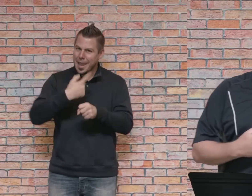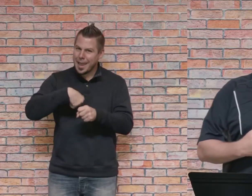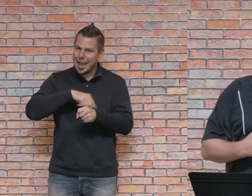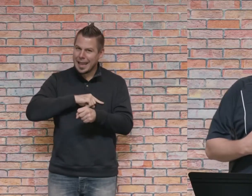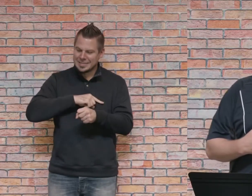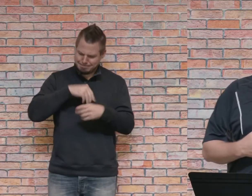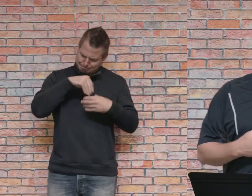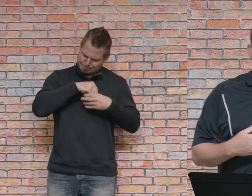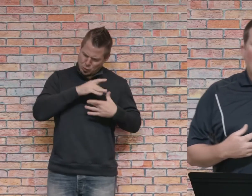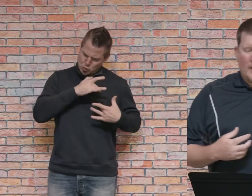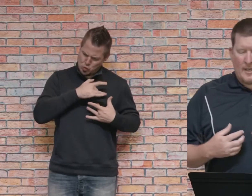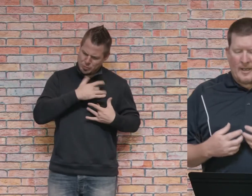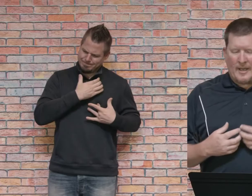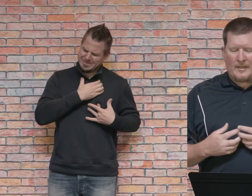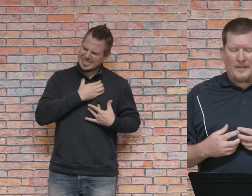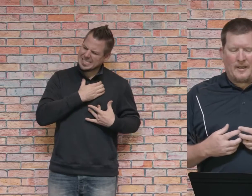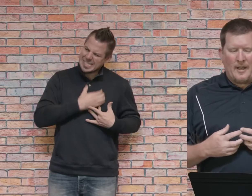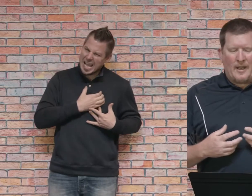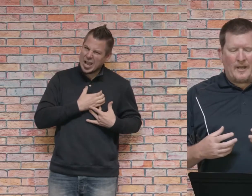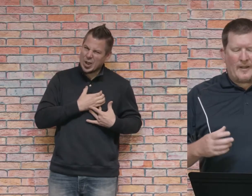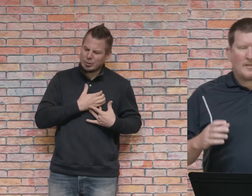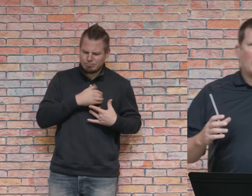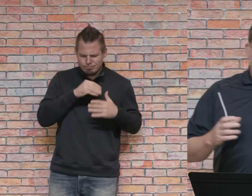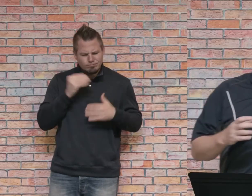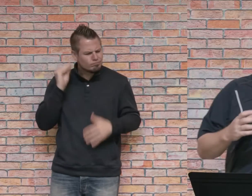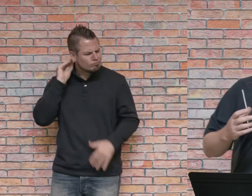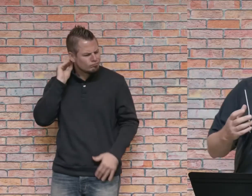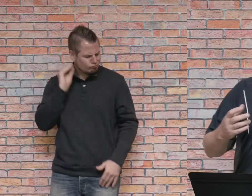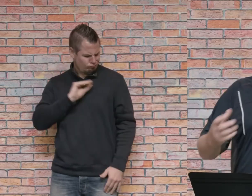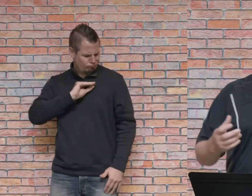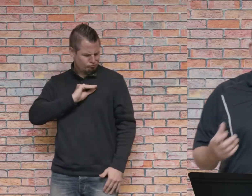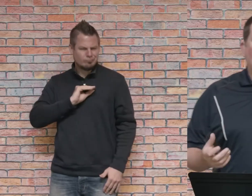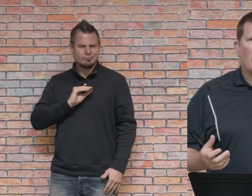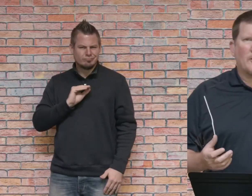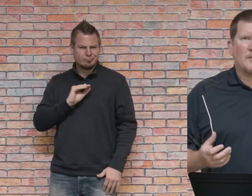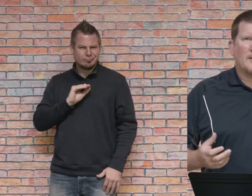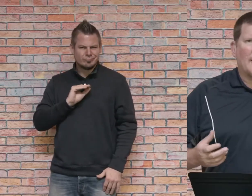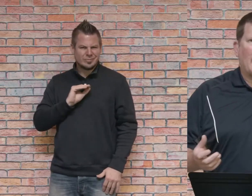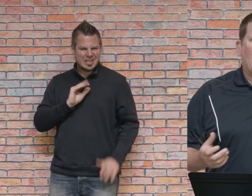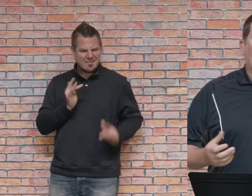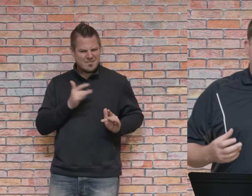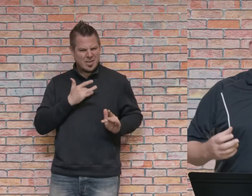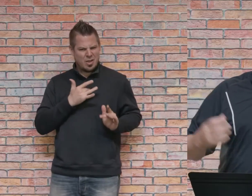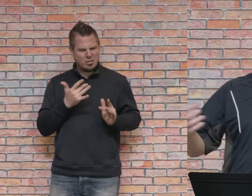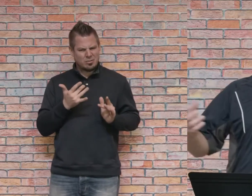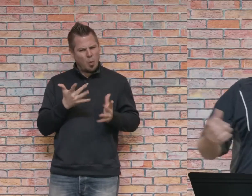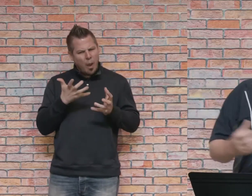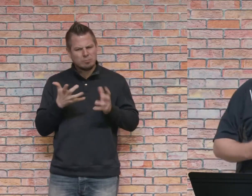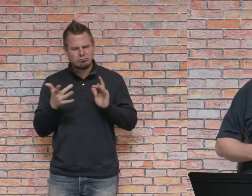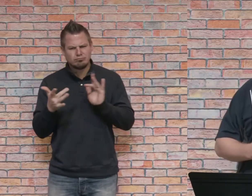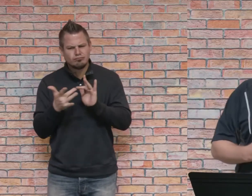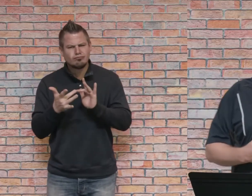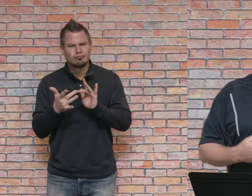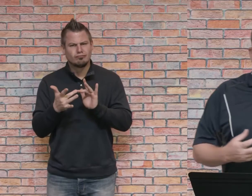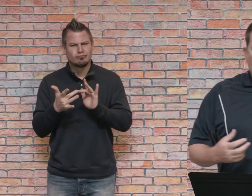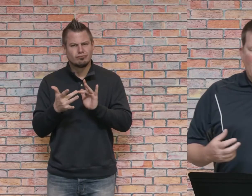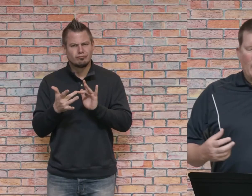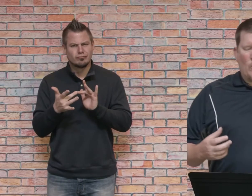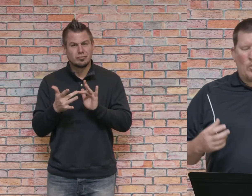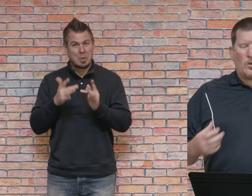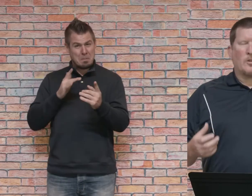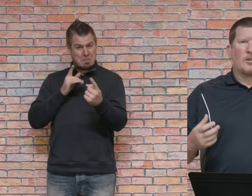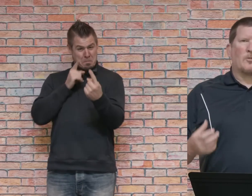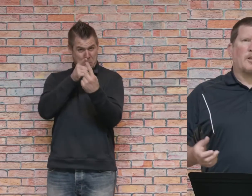this desire to be connected. And that's going to be kind of our thought for today. The main point for today is